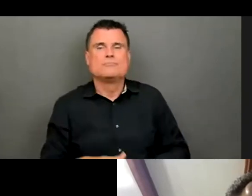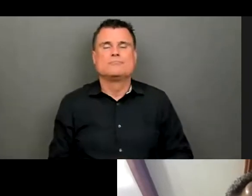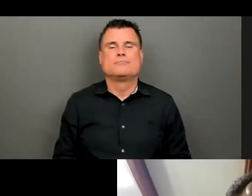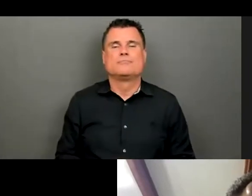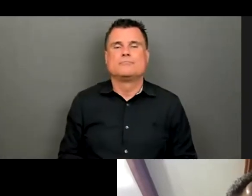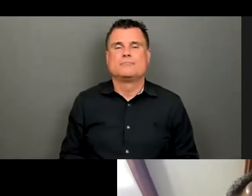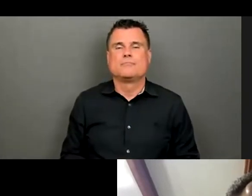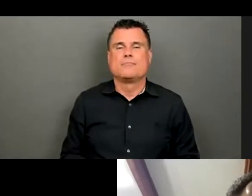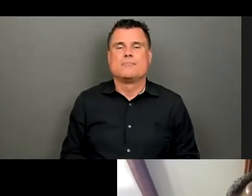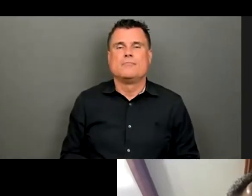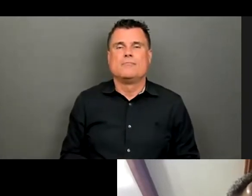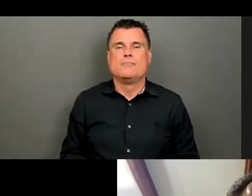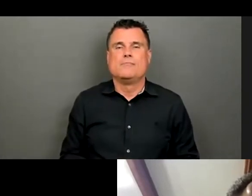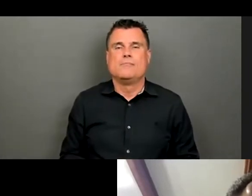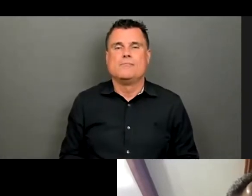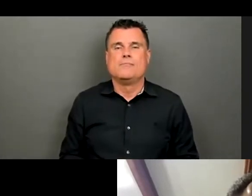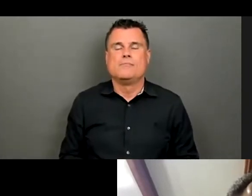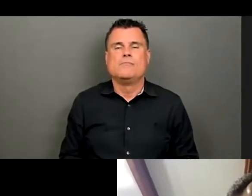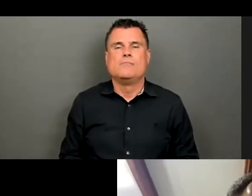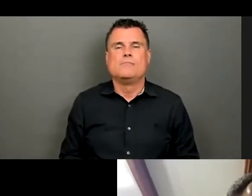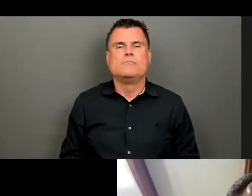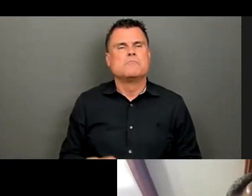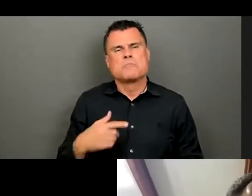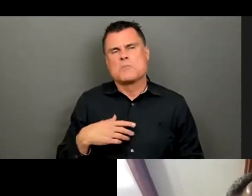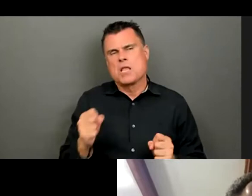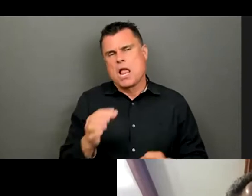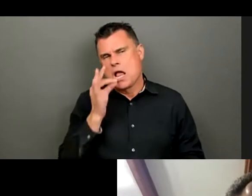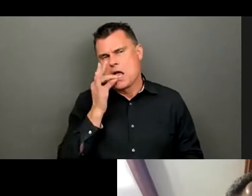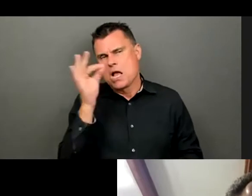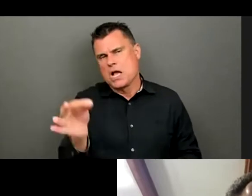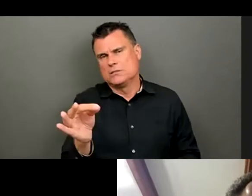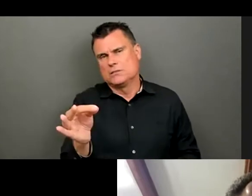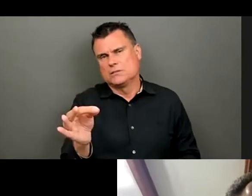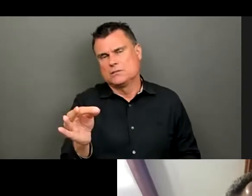on this platform. You can also use the chat box